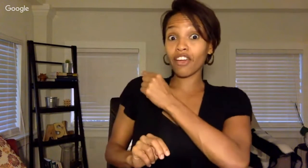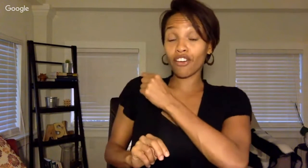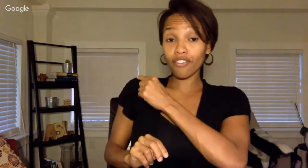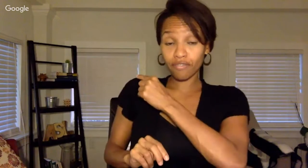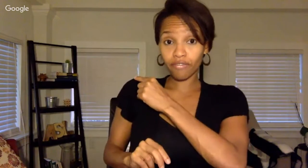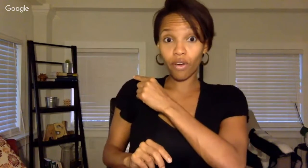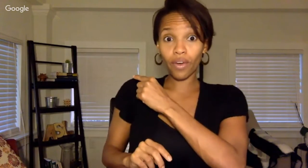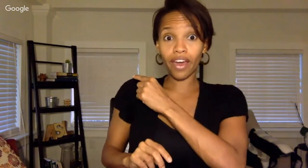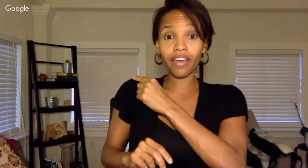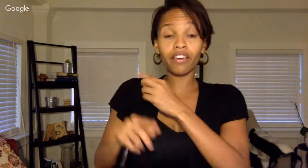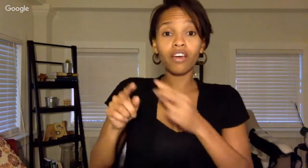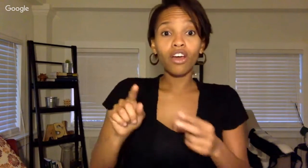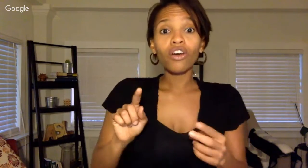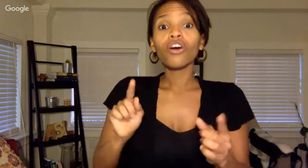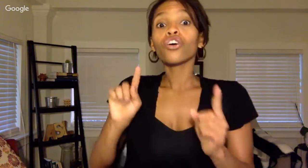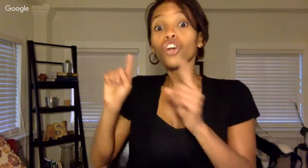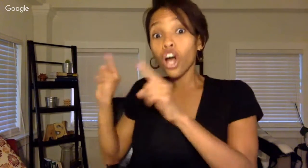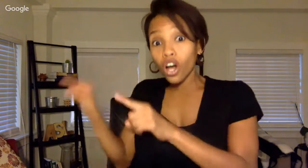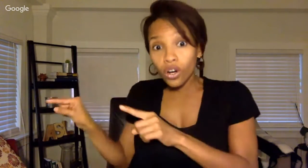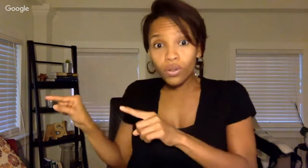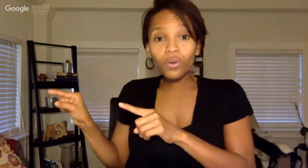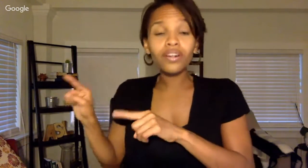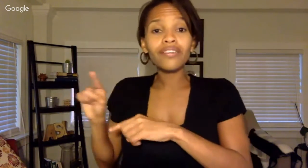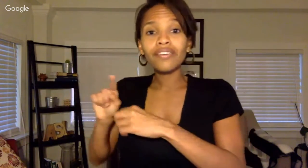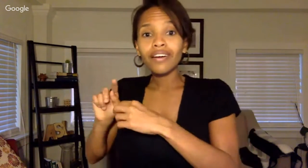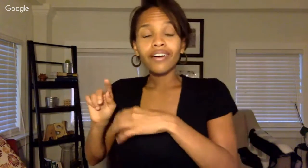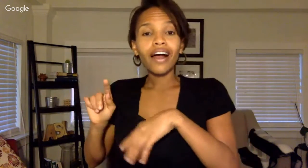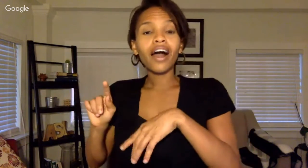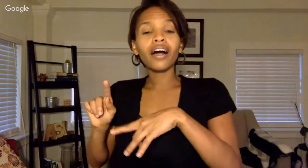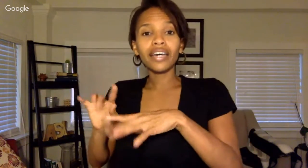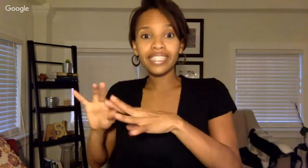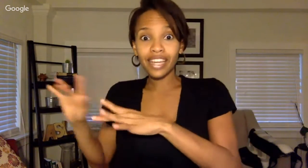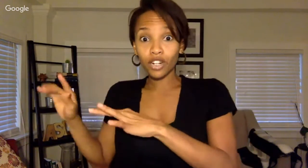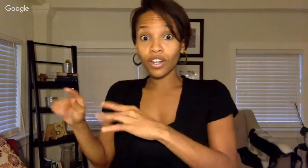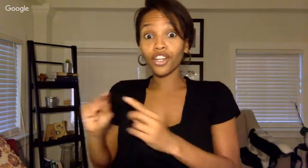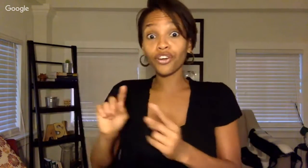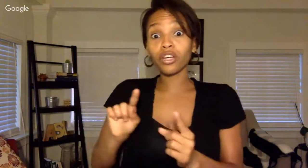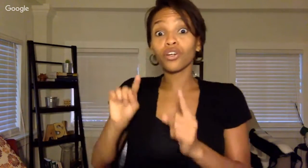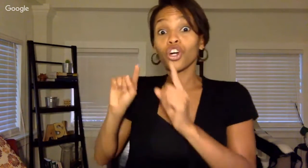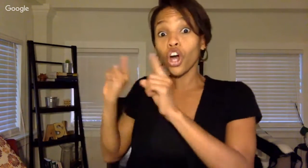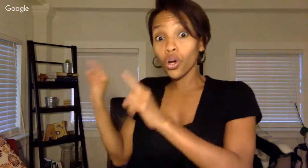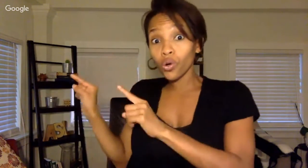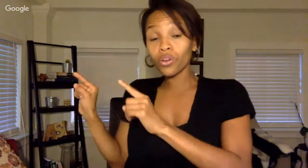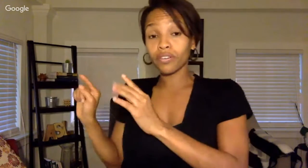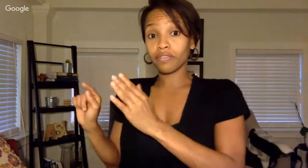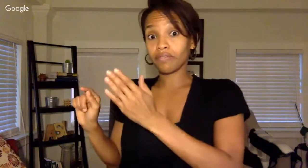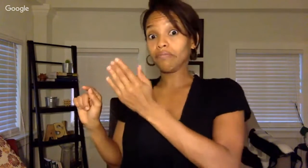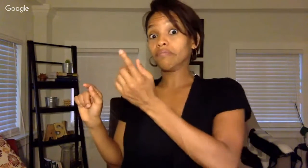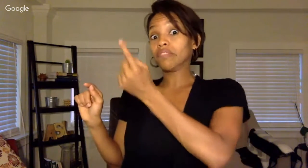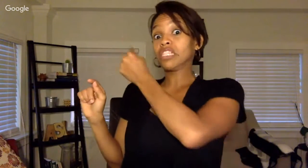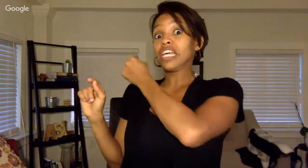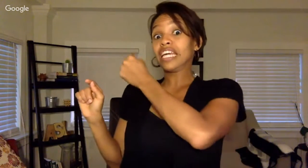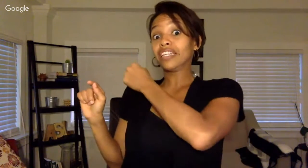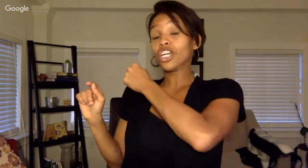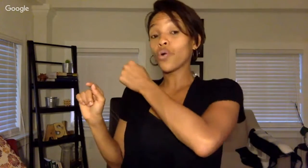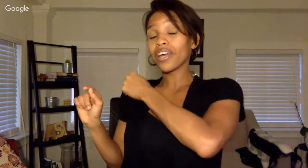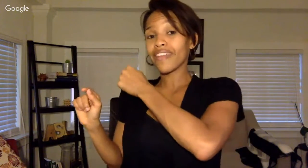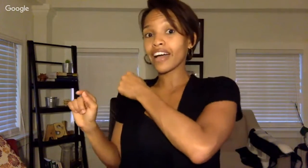there, okay? Go, etc. And you're gonna go going in that